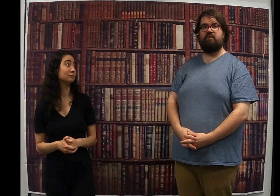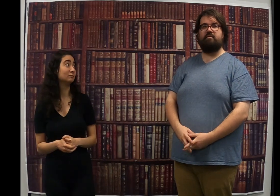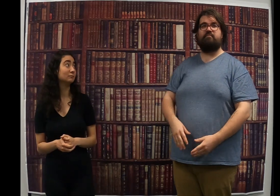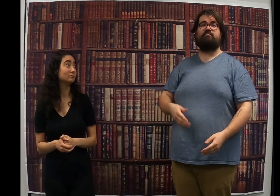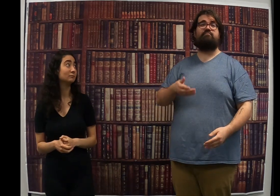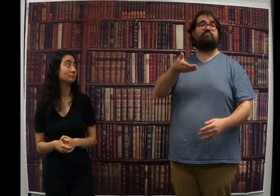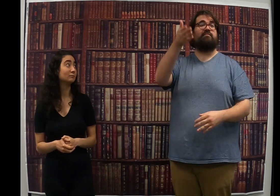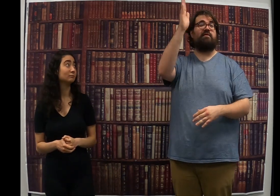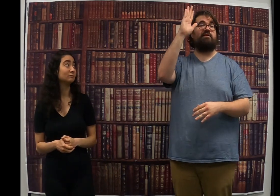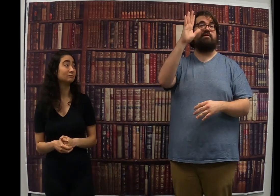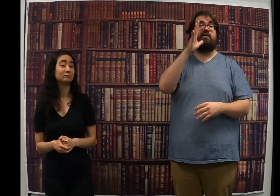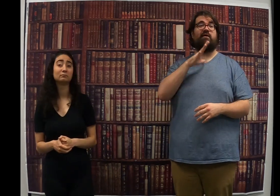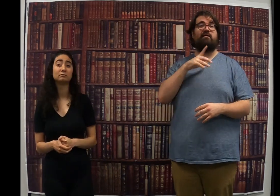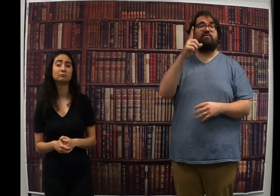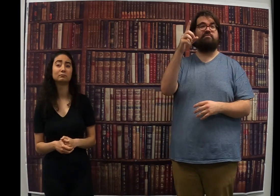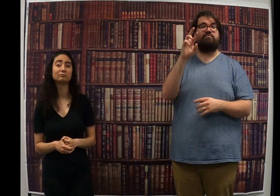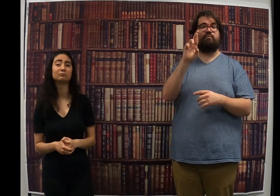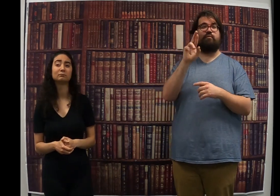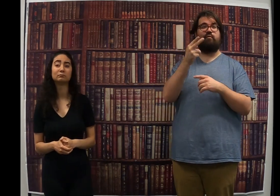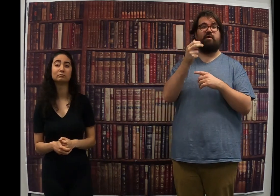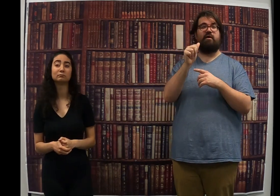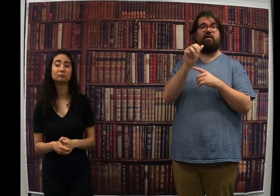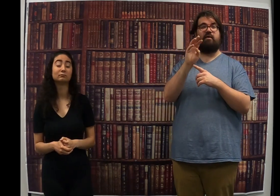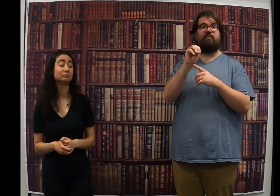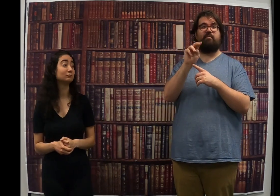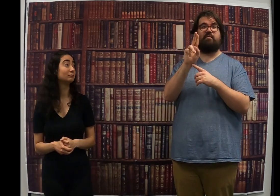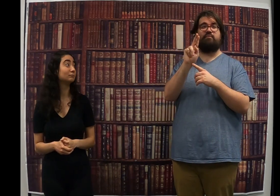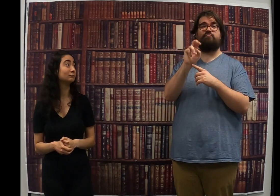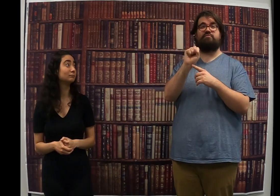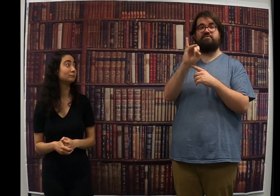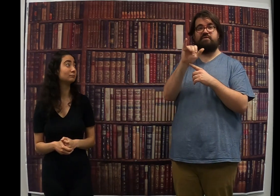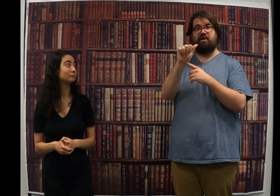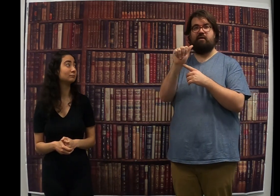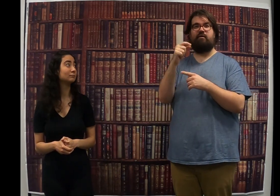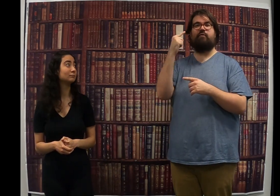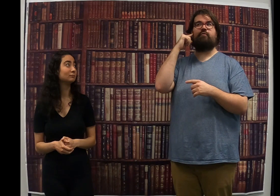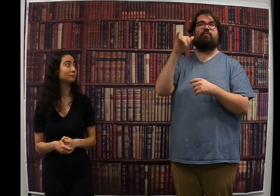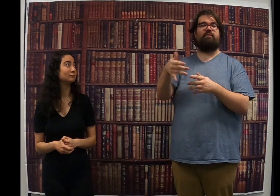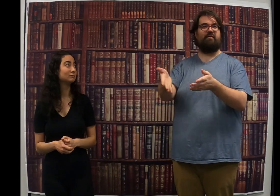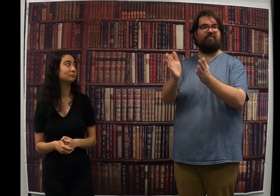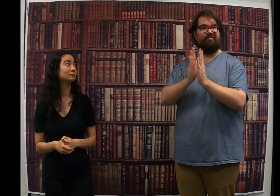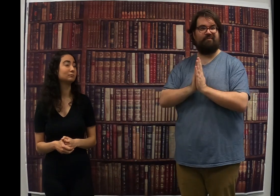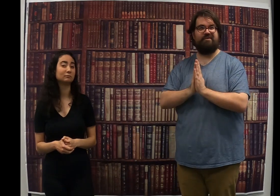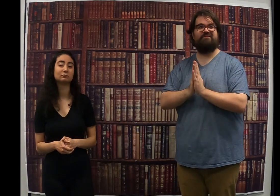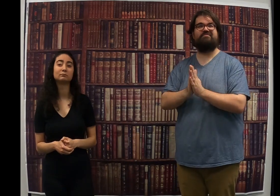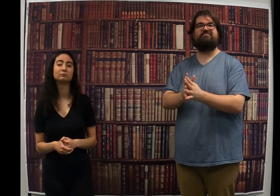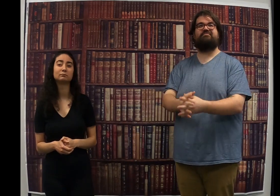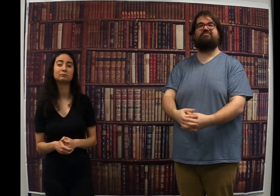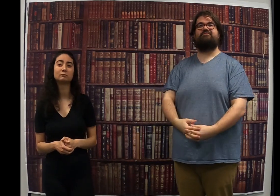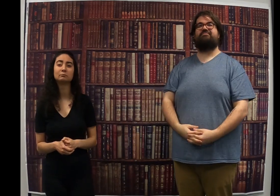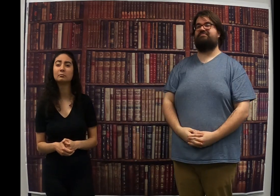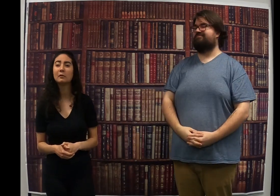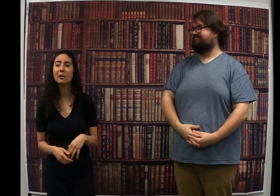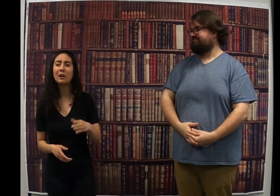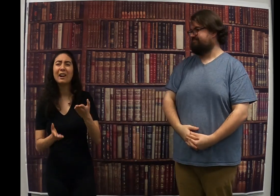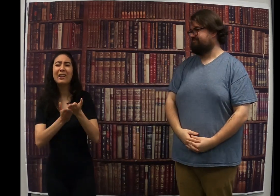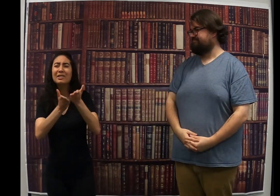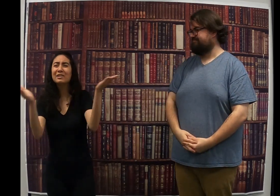he loves." The goddess Rhamnusia heard this just request. There was an